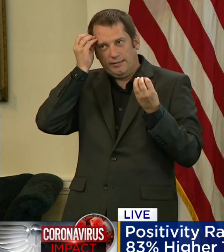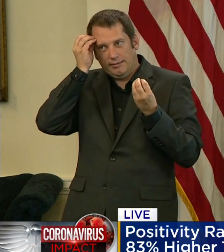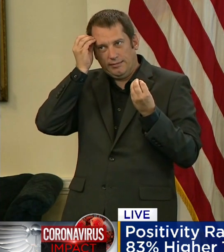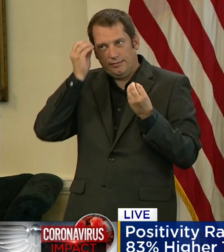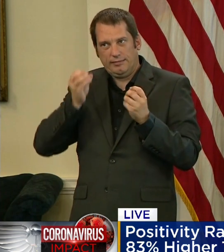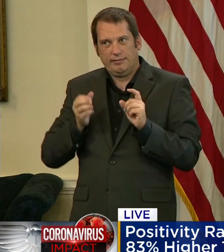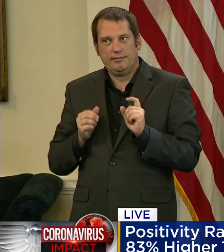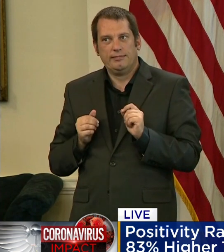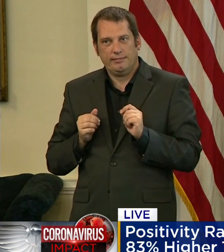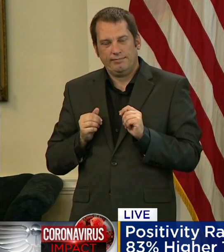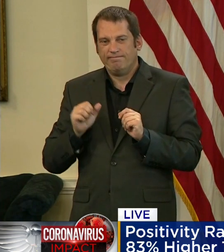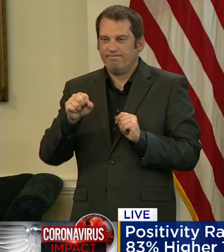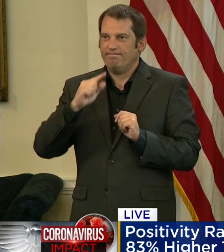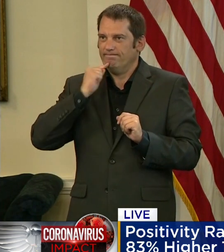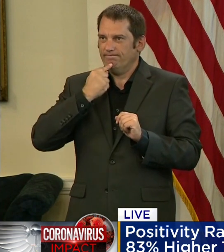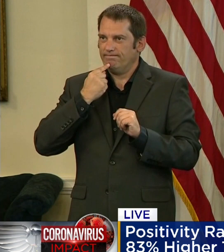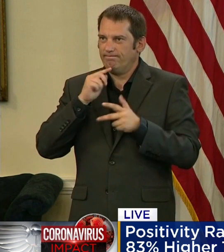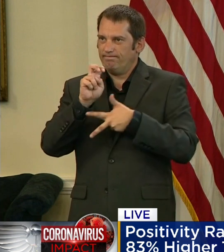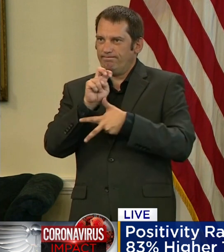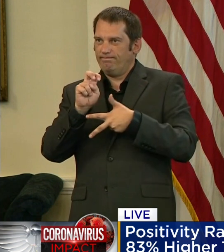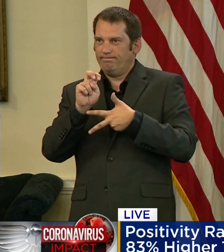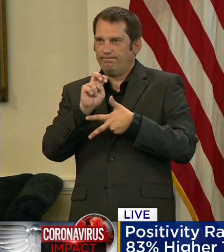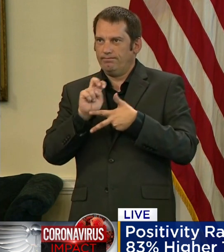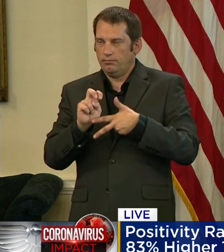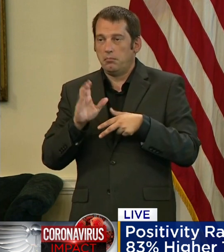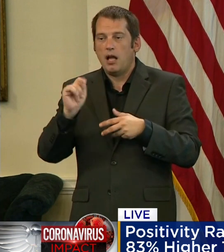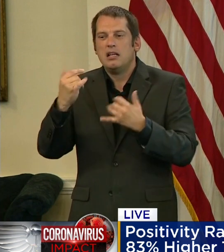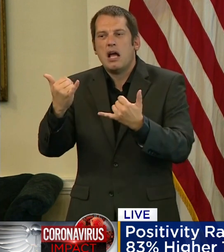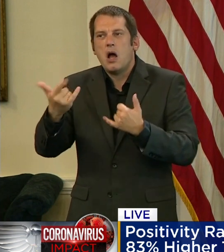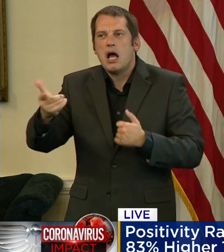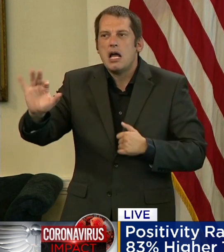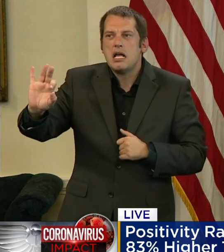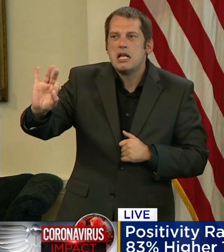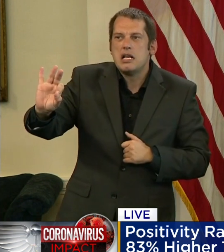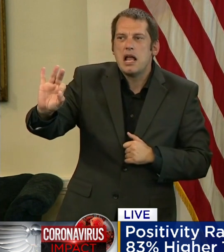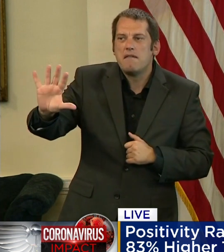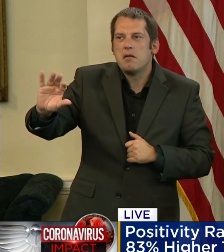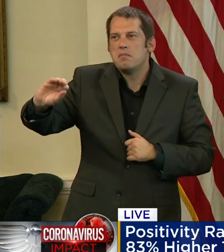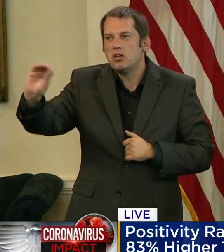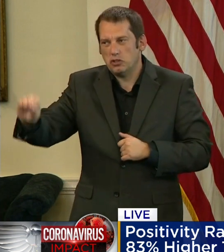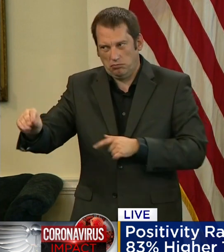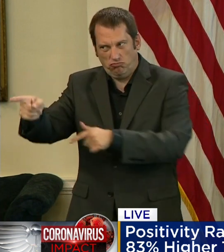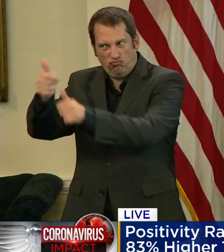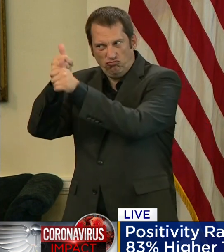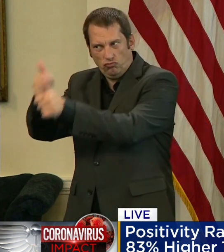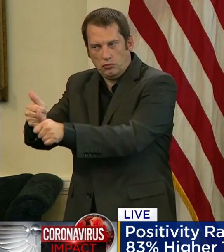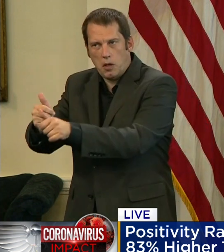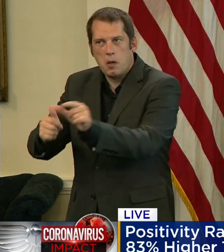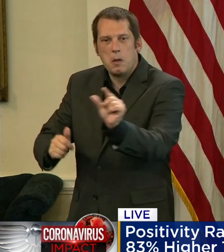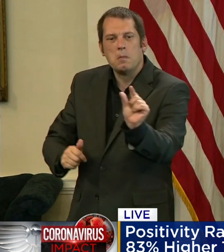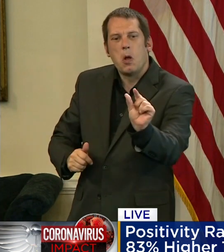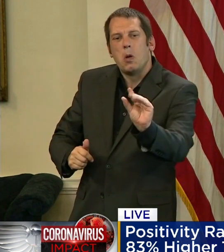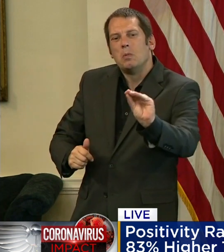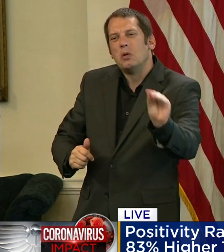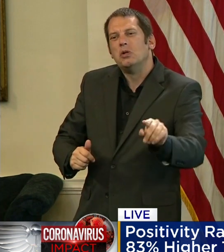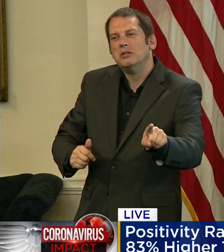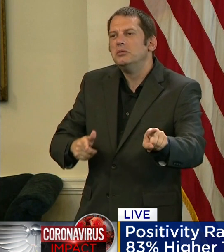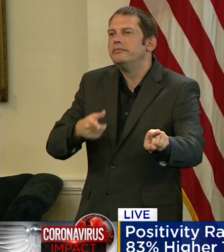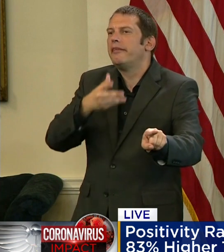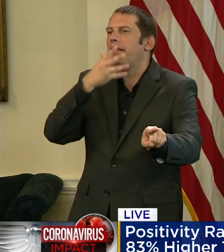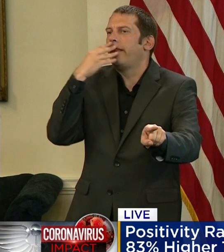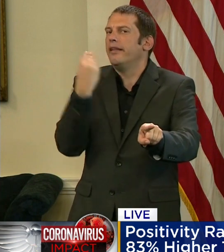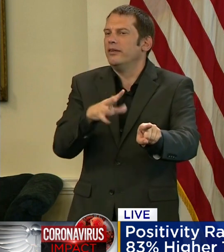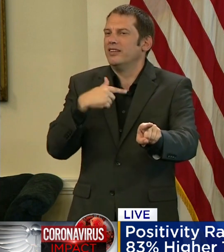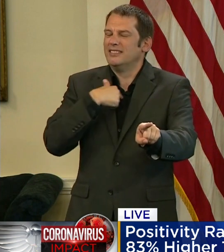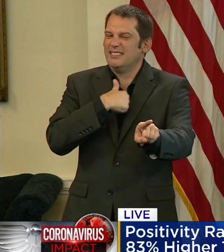maybe 95% of the people are doing it right, both the businesses and the individuals. And the ones who aren't, we're going to try to get our counties